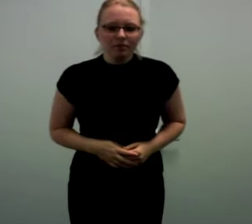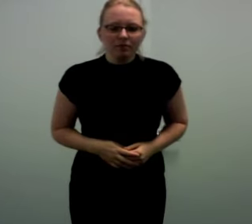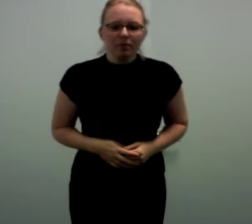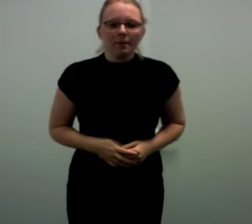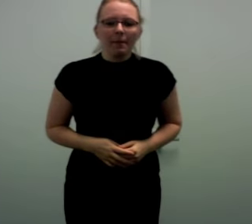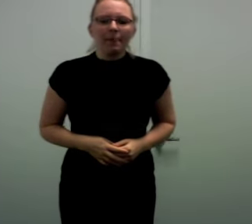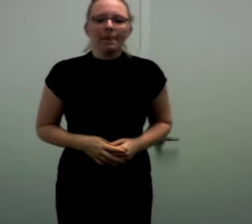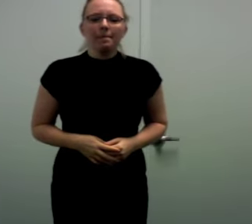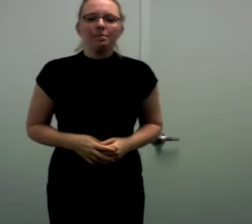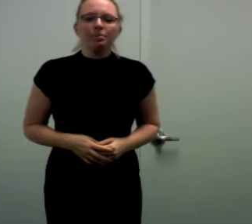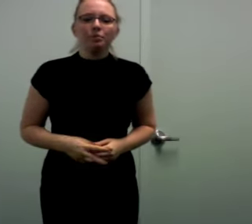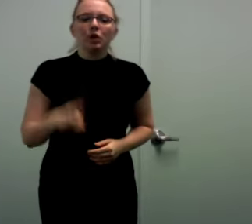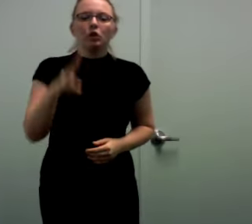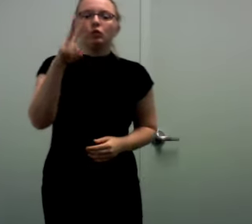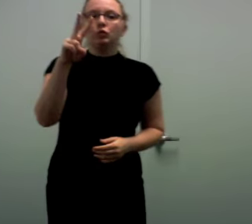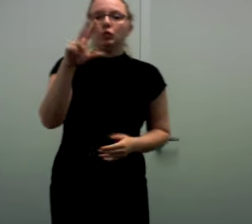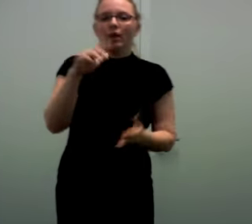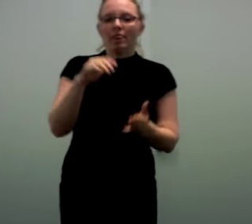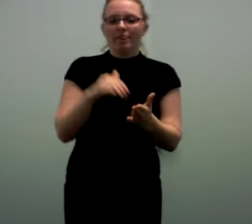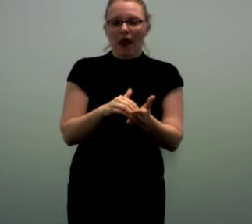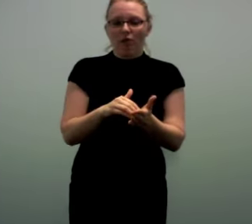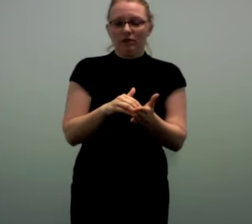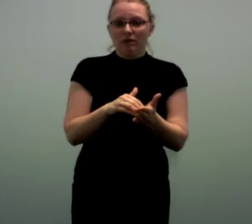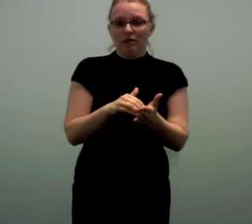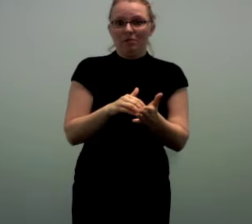2,000 revolutions a minute flyers and mixed